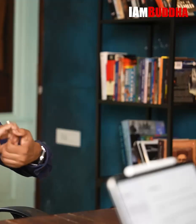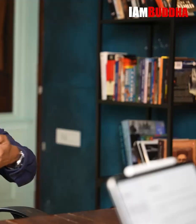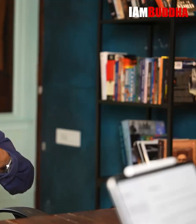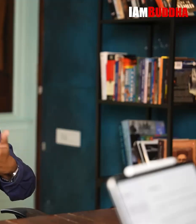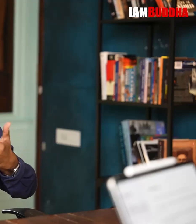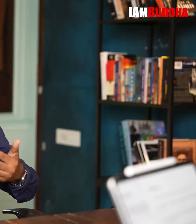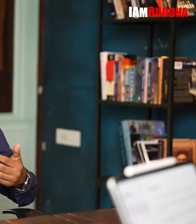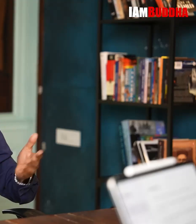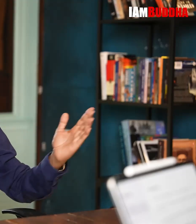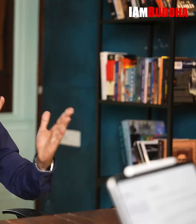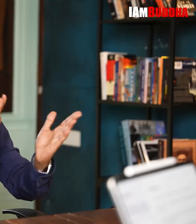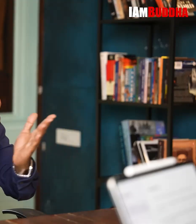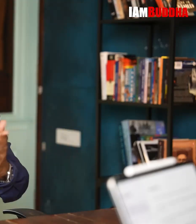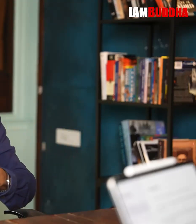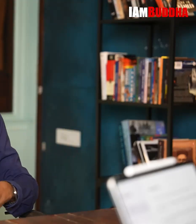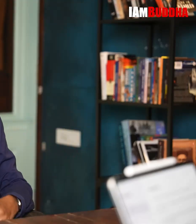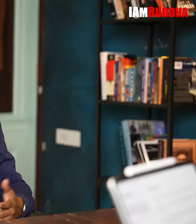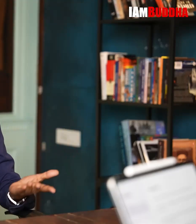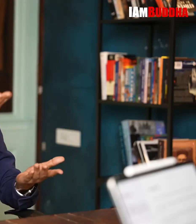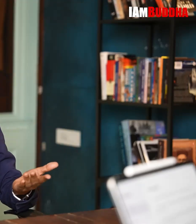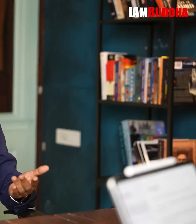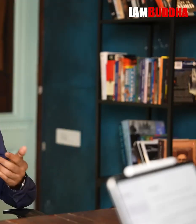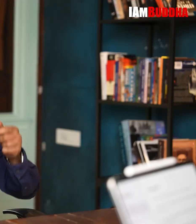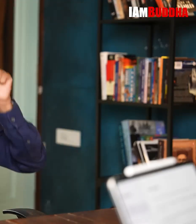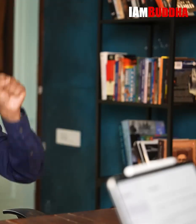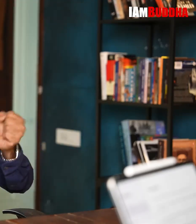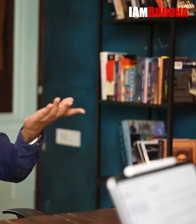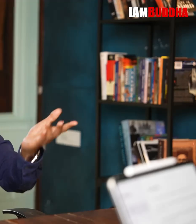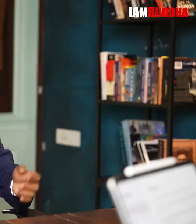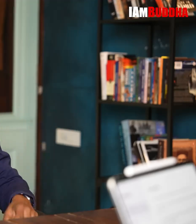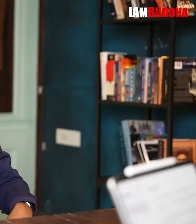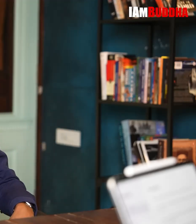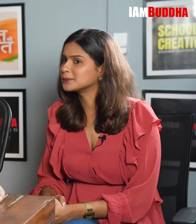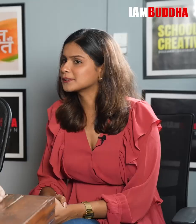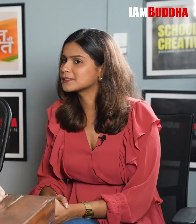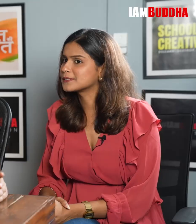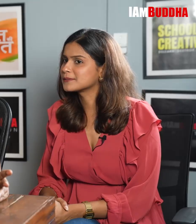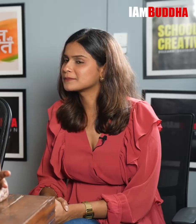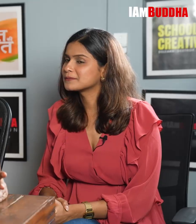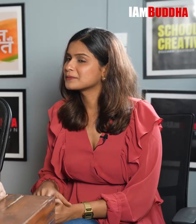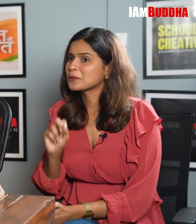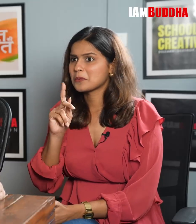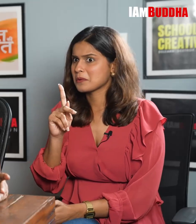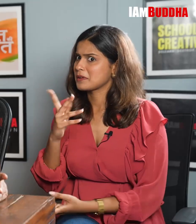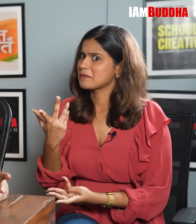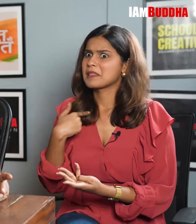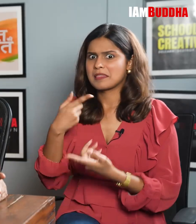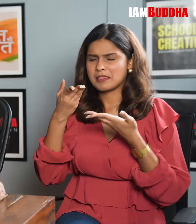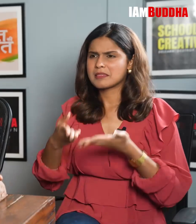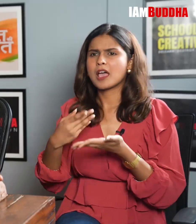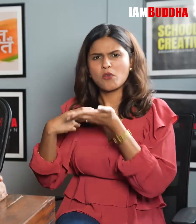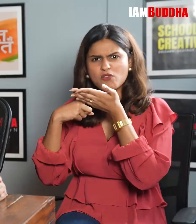know, working myself and growing this. It's easier for me than to approach people. You know how the government works. Okay, so let's make an appeal